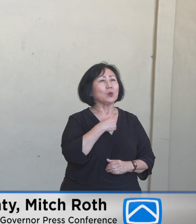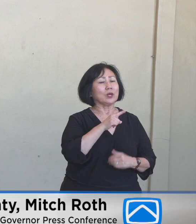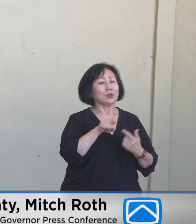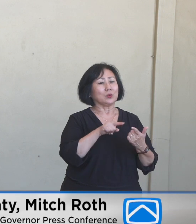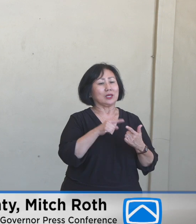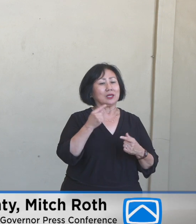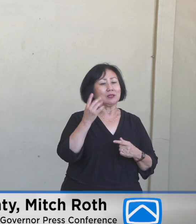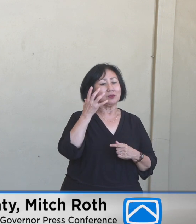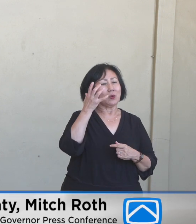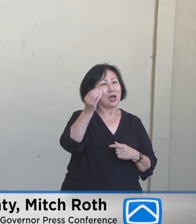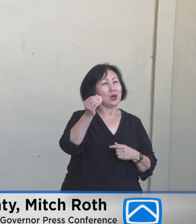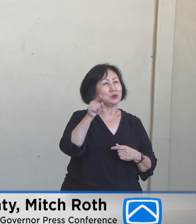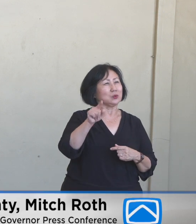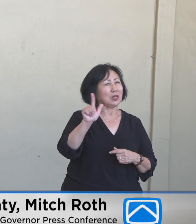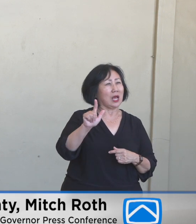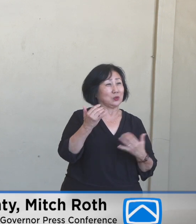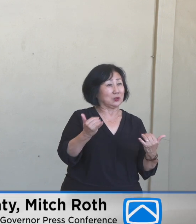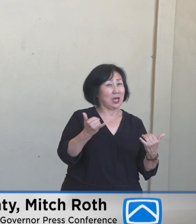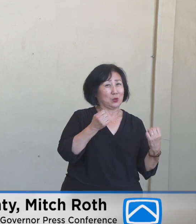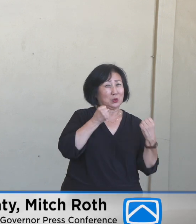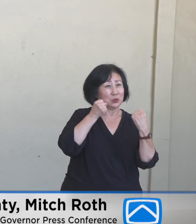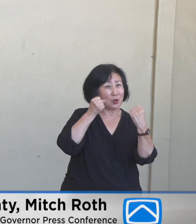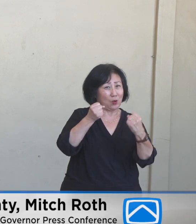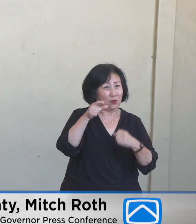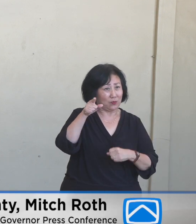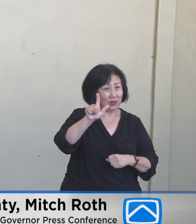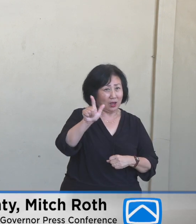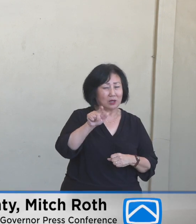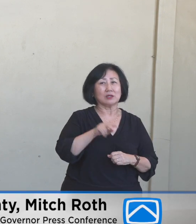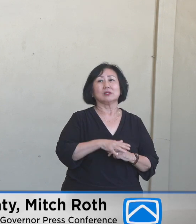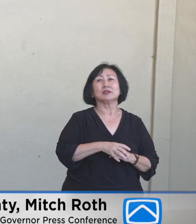to Lahaina today,